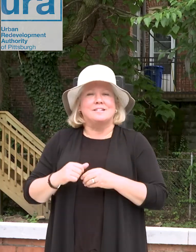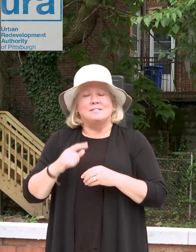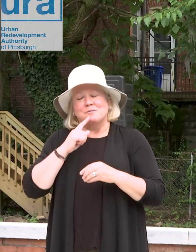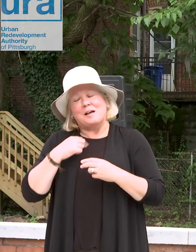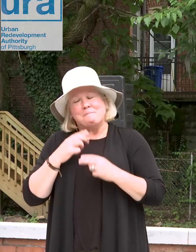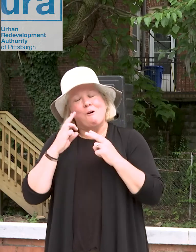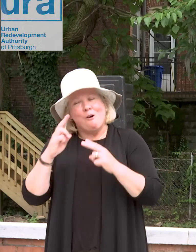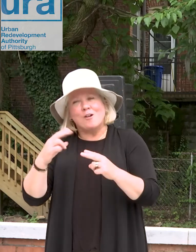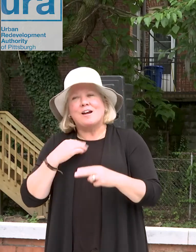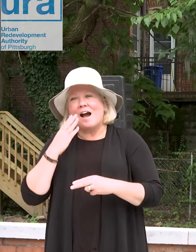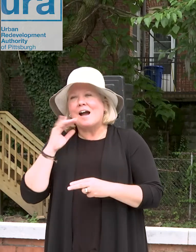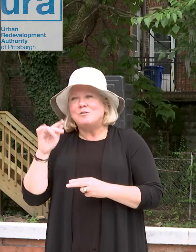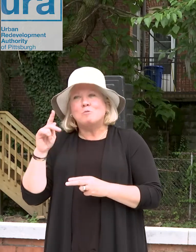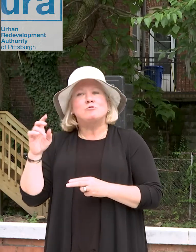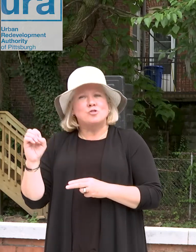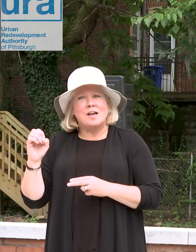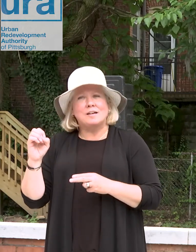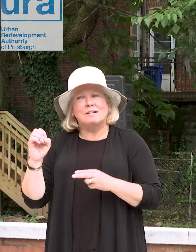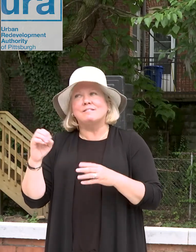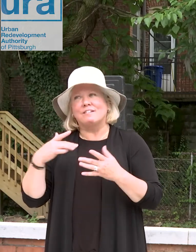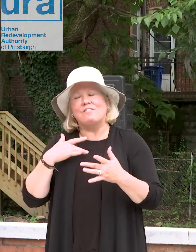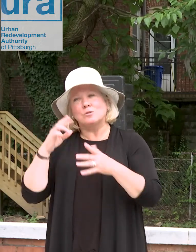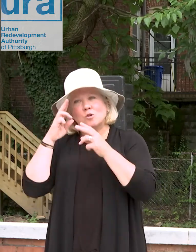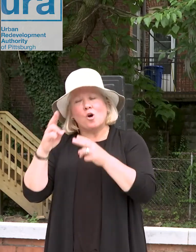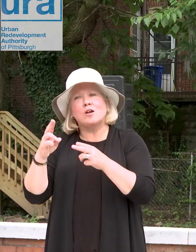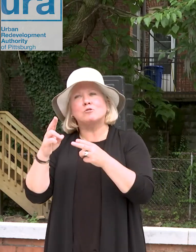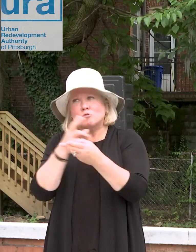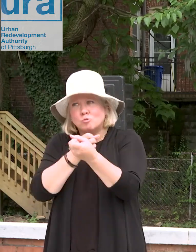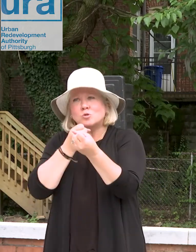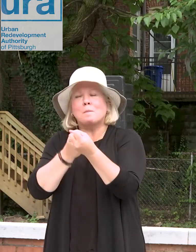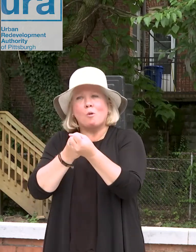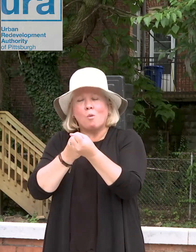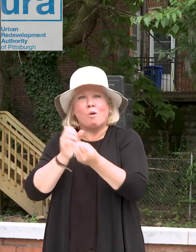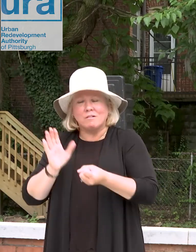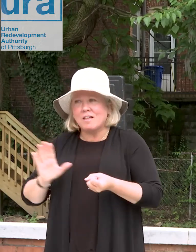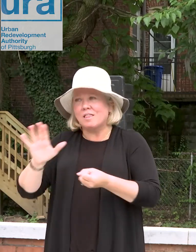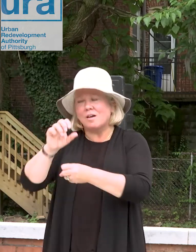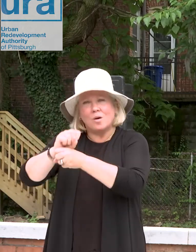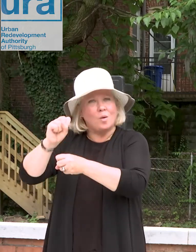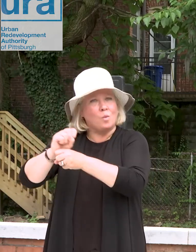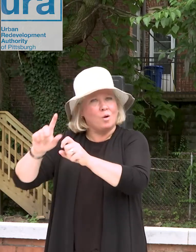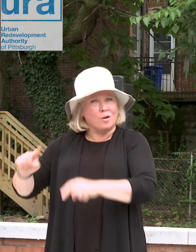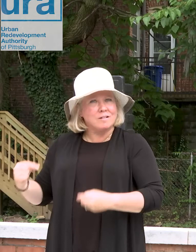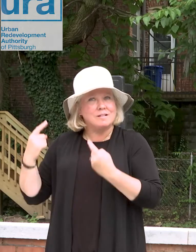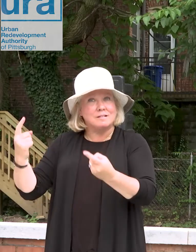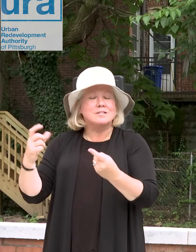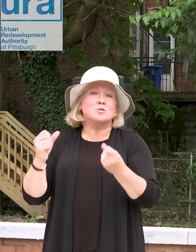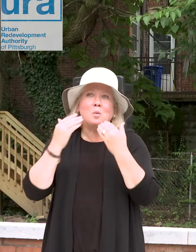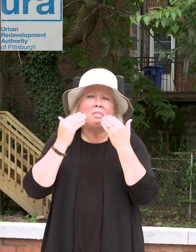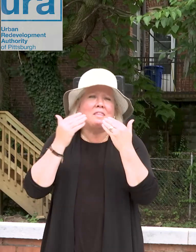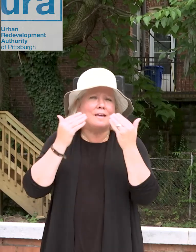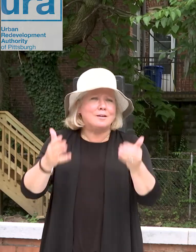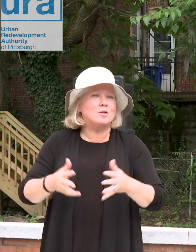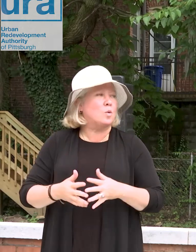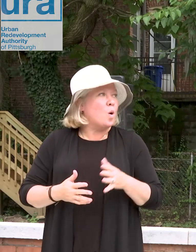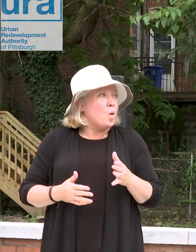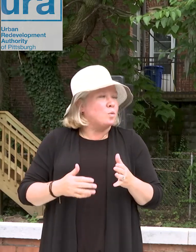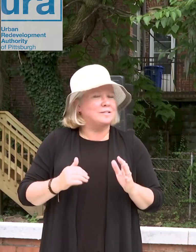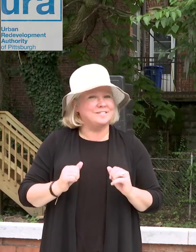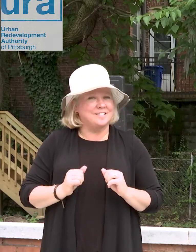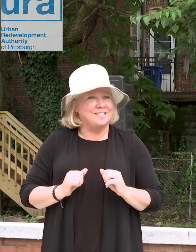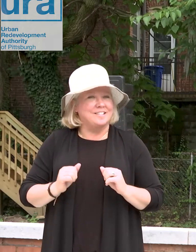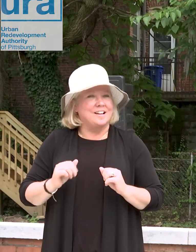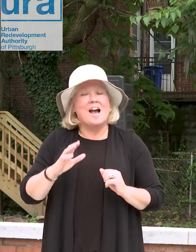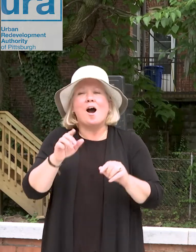know Jake is very honored to have supported these efforts, and I just want to say thank you. Oh,